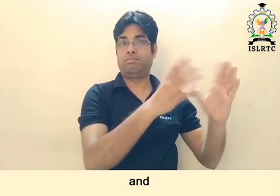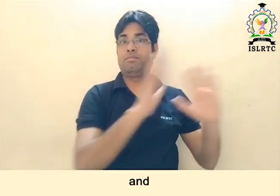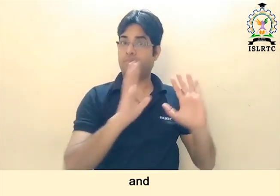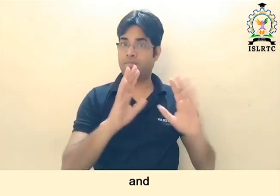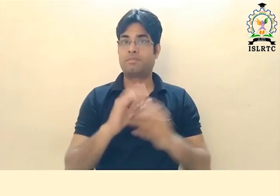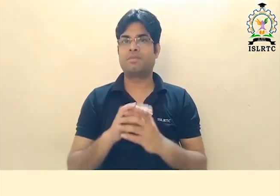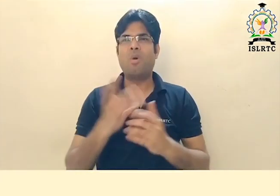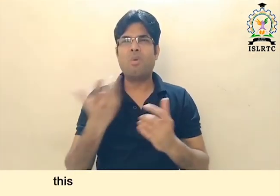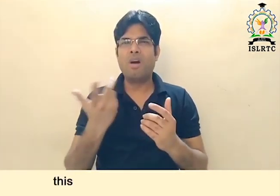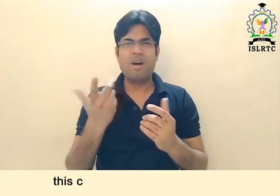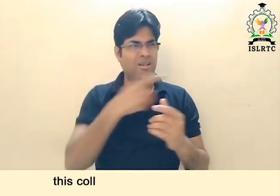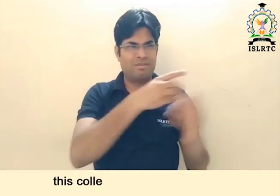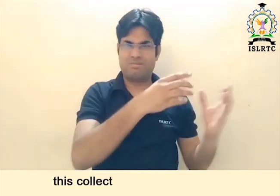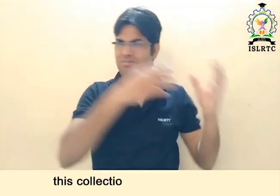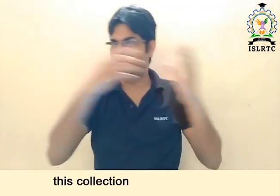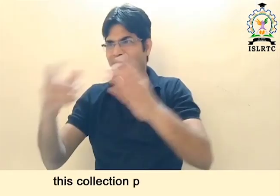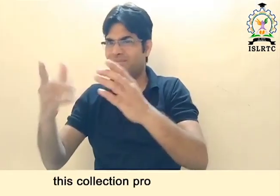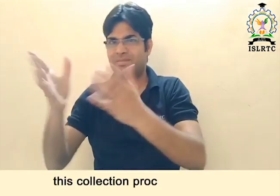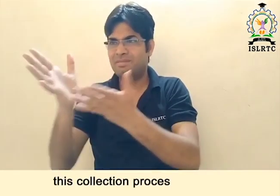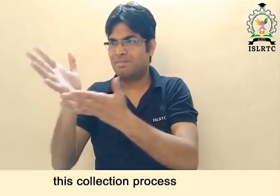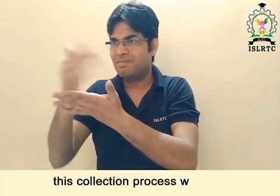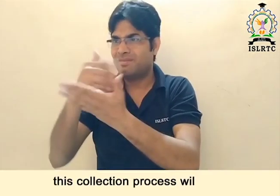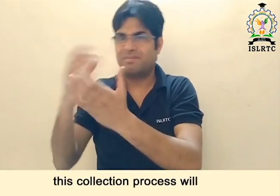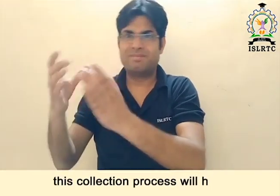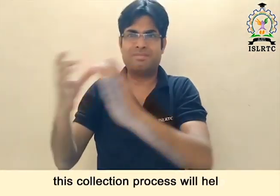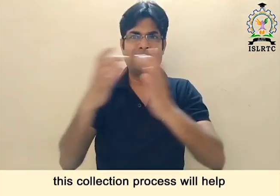this collection process will help